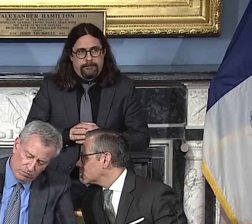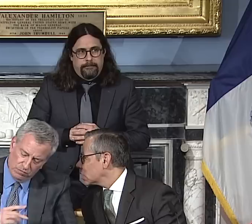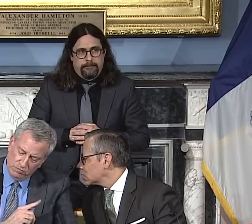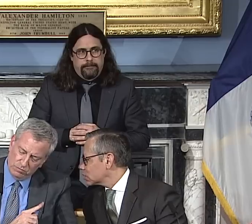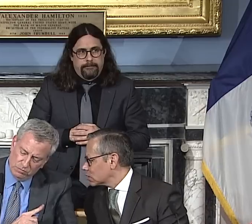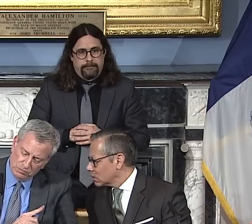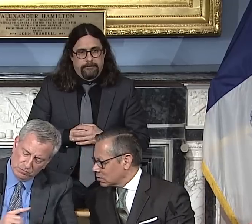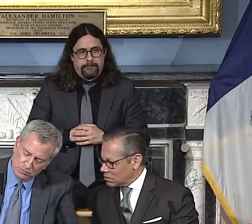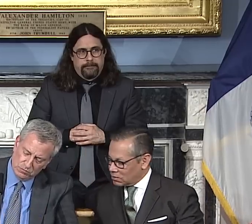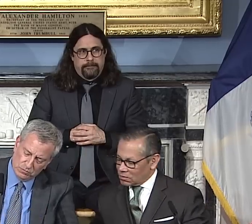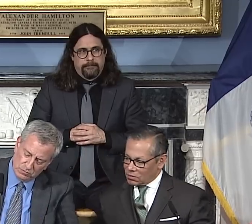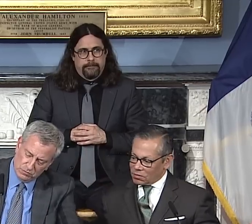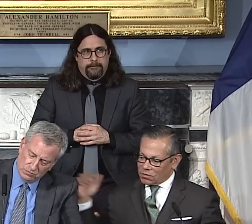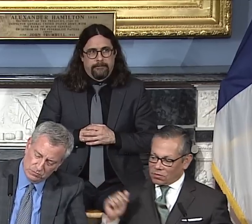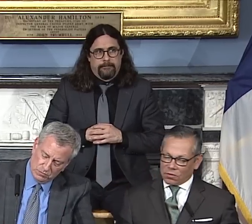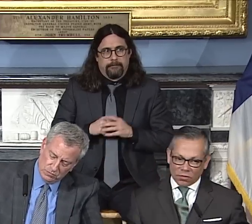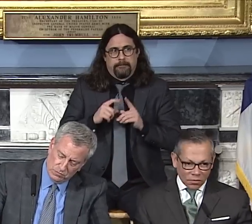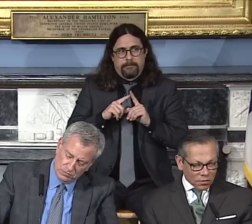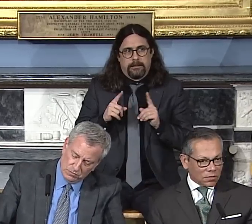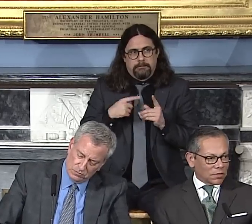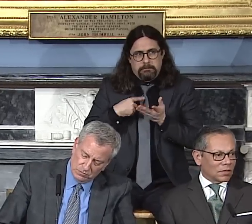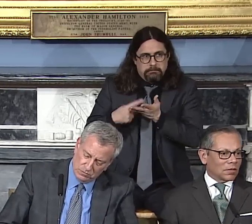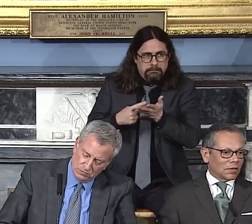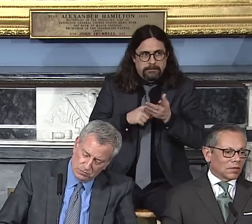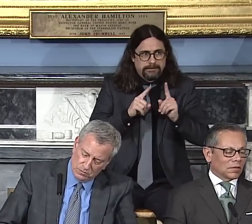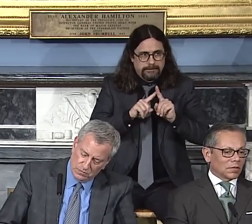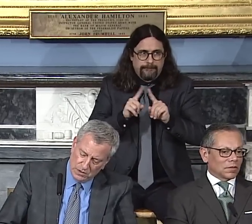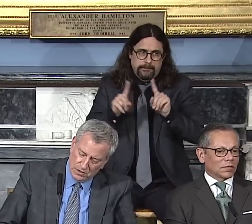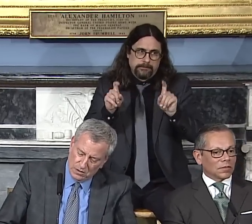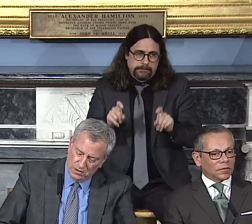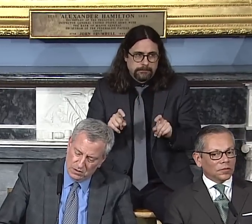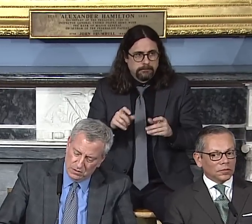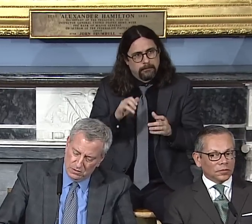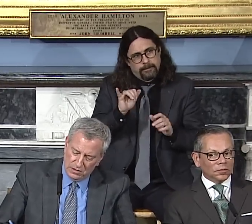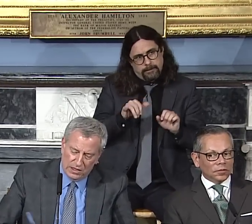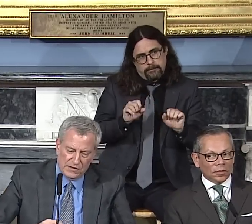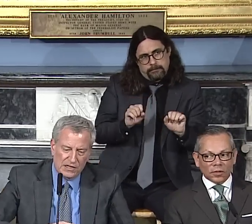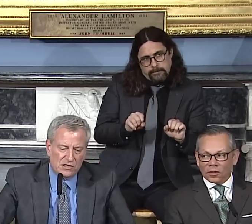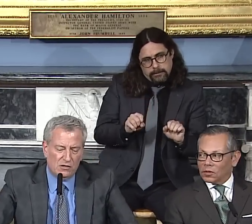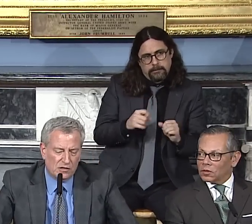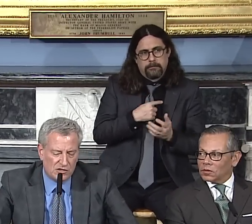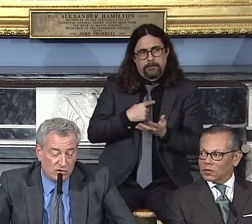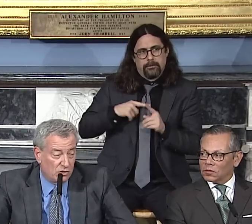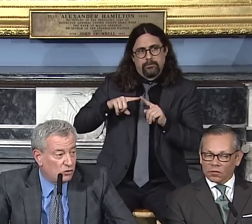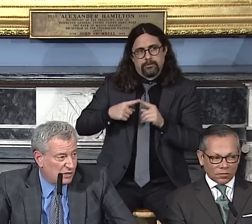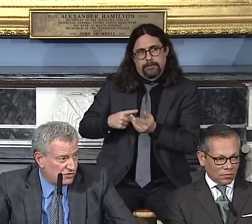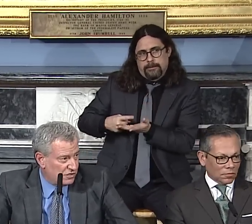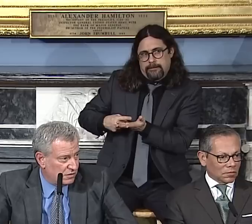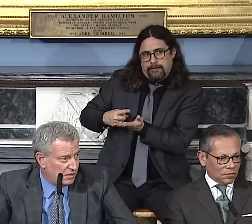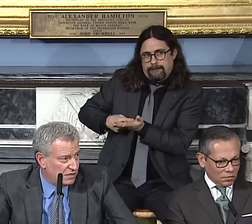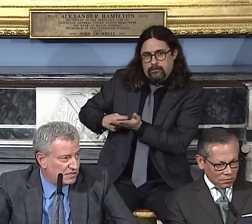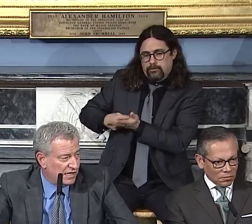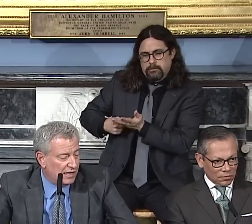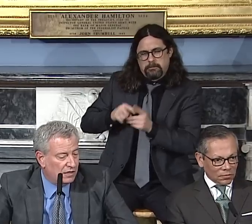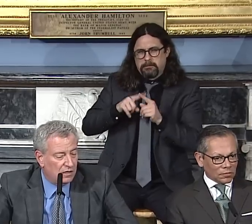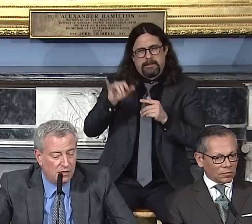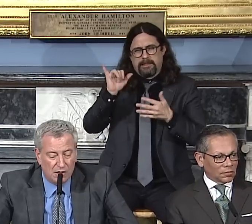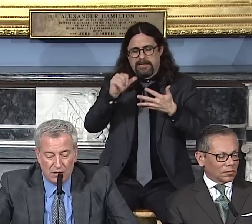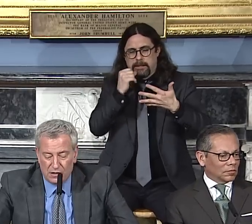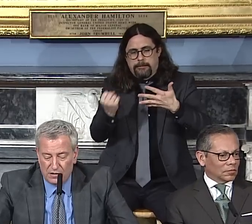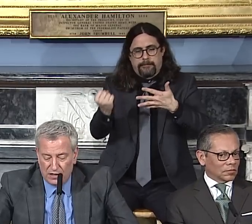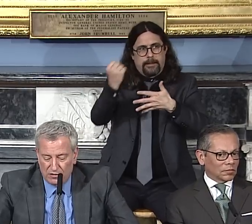we could start the conversations, but it hasn't been a primary part of the conversations that we've had. Yeah, I think look, that's a good question, and I'd